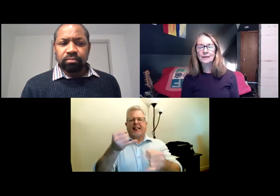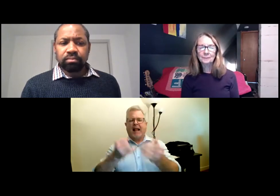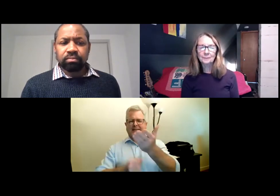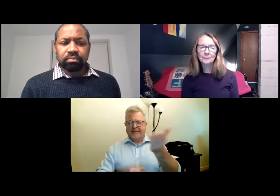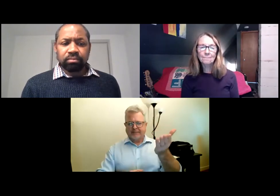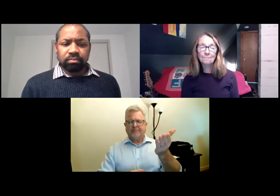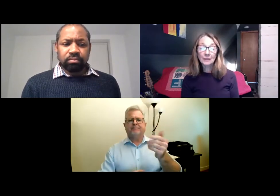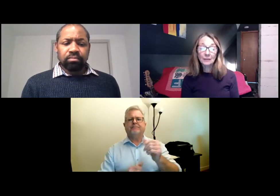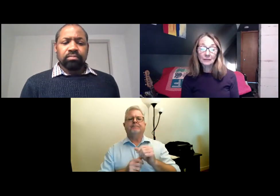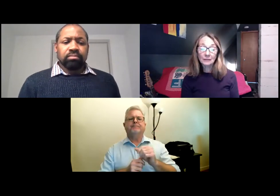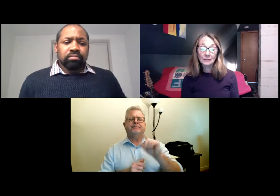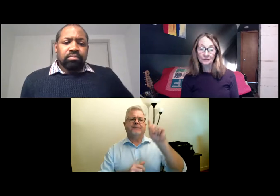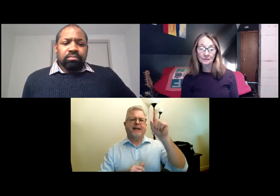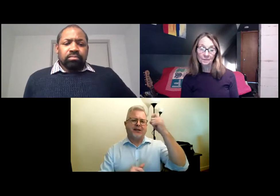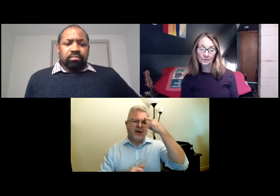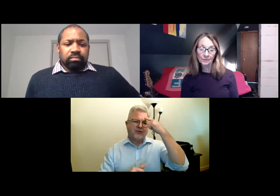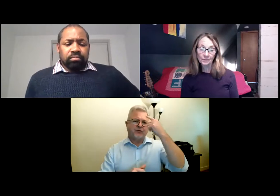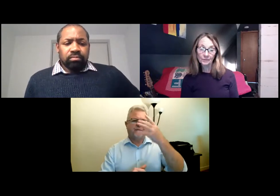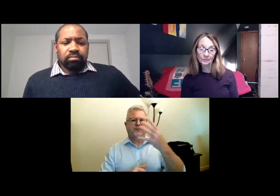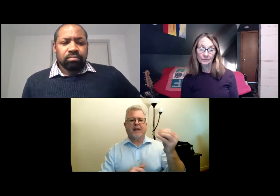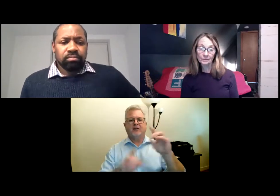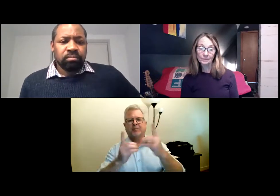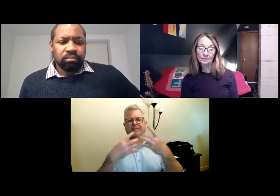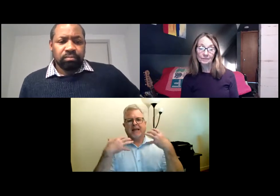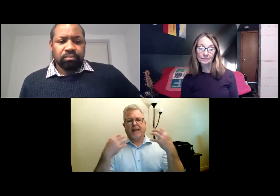that. Lastly,